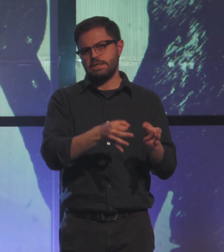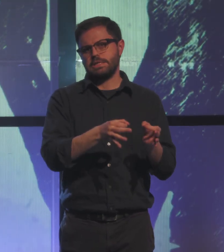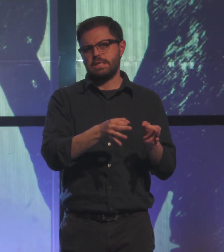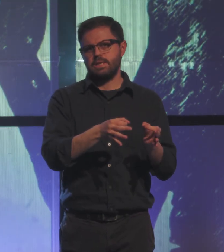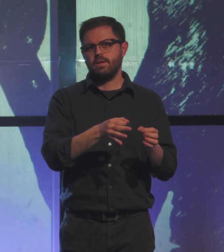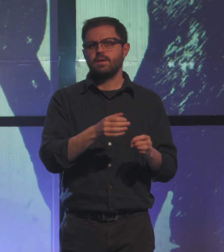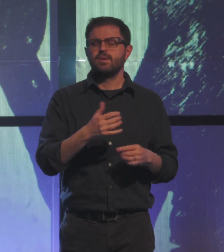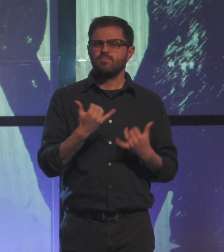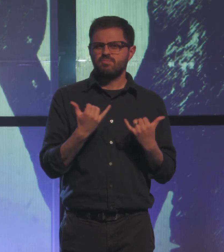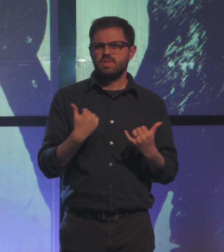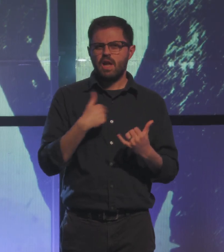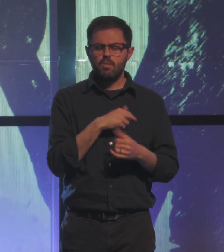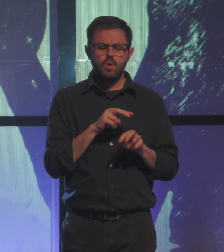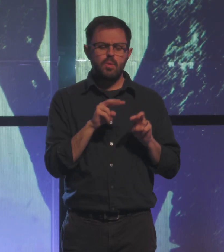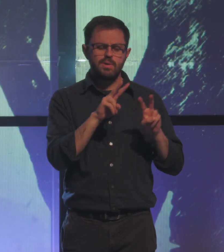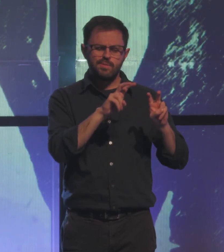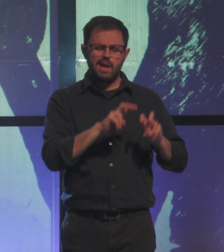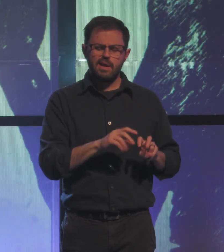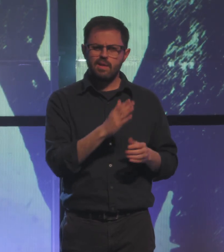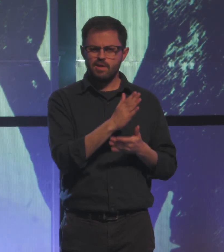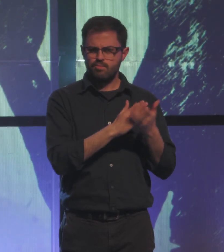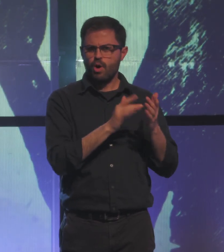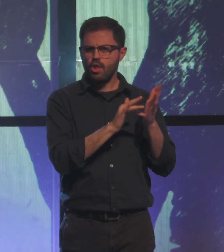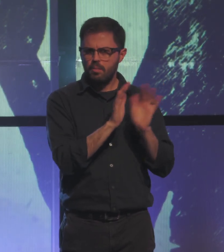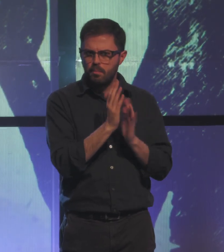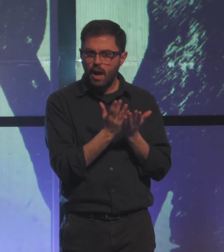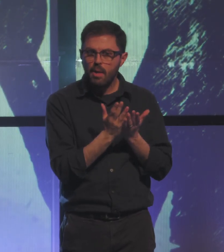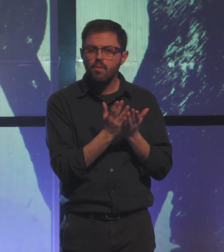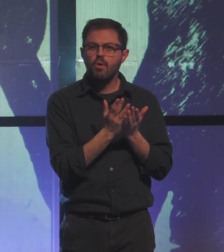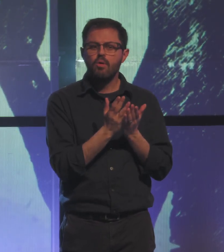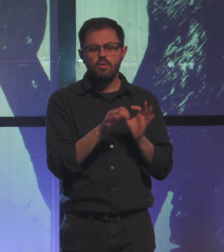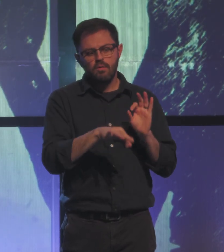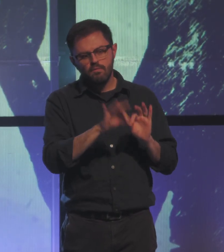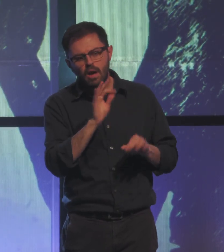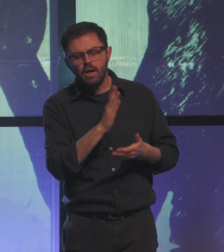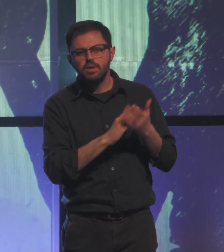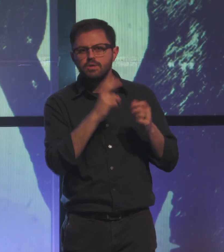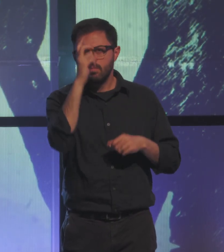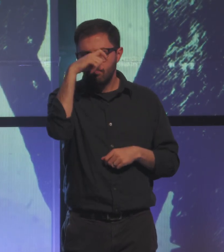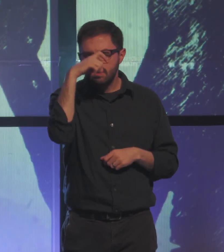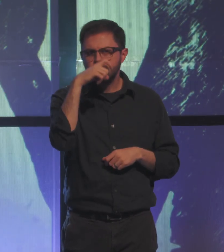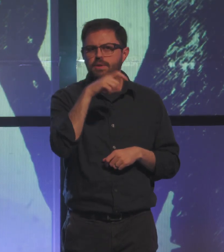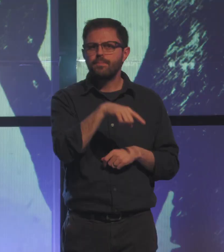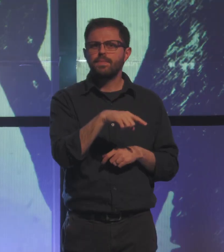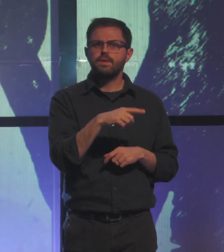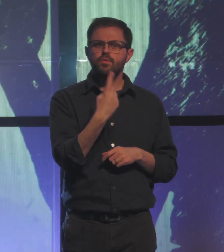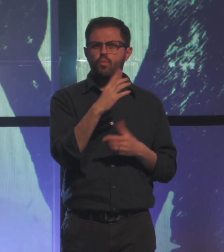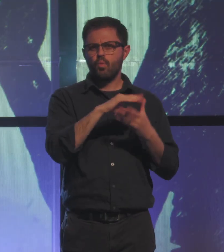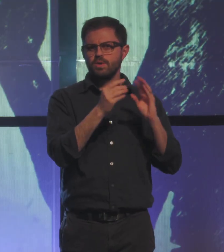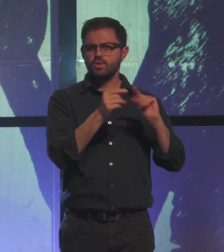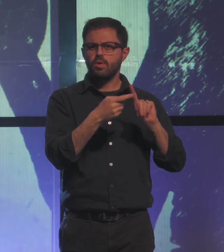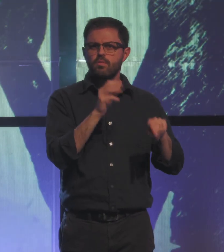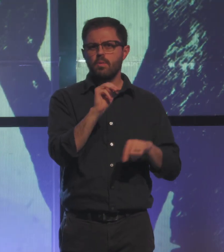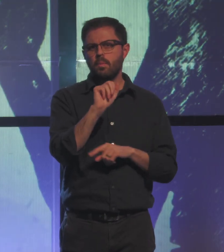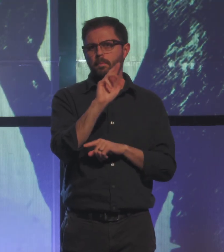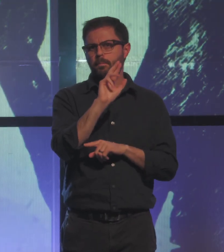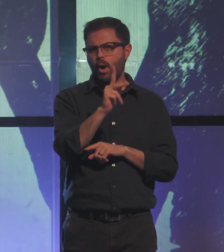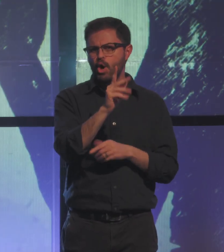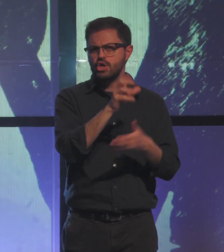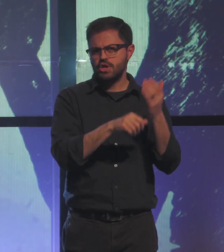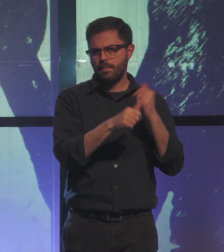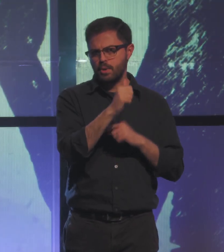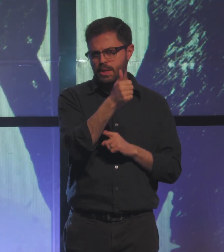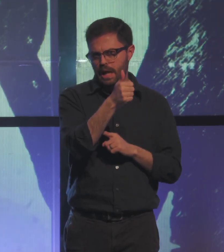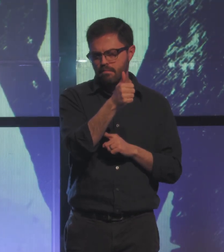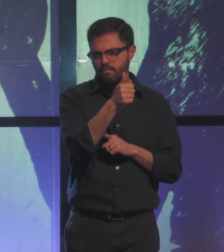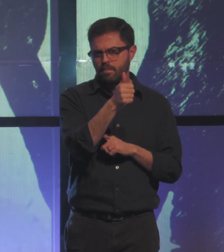going to look at some wisdom from Scripture on this topic, and we're going to start by looking at a story that takes place in Mark chapter 10.